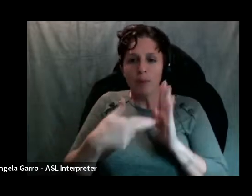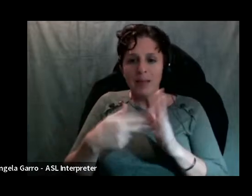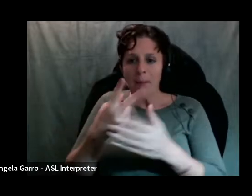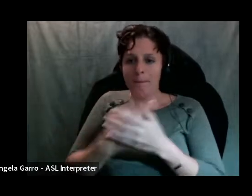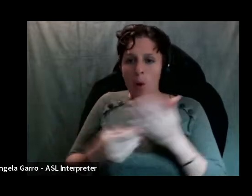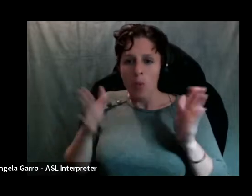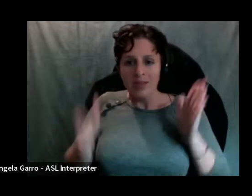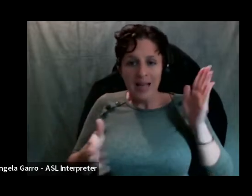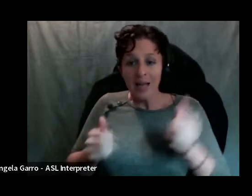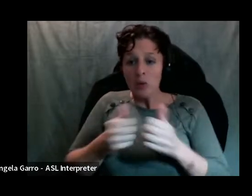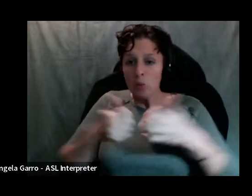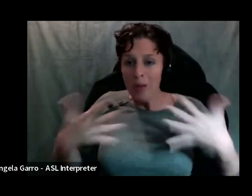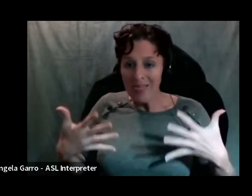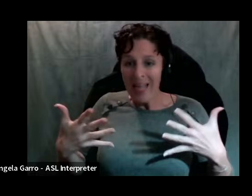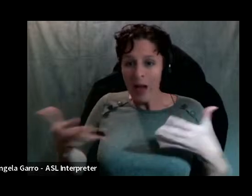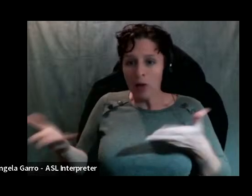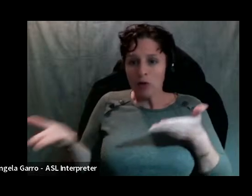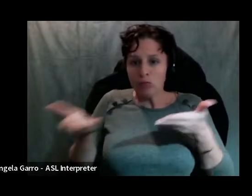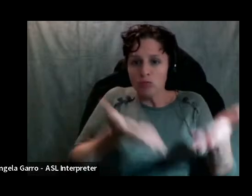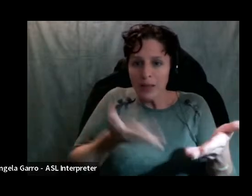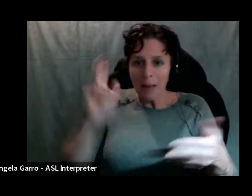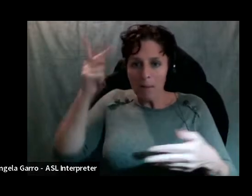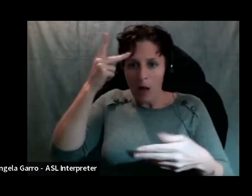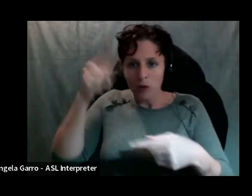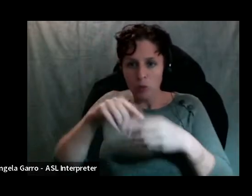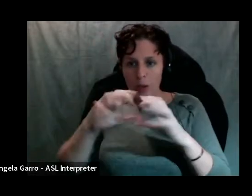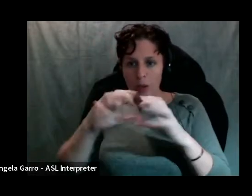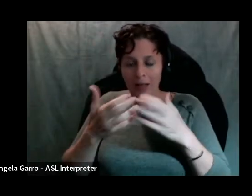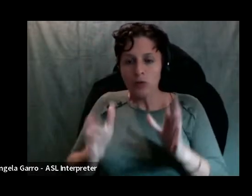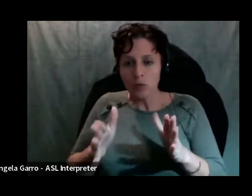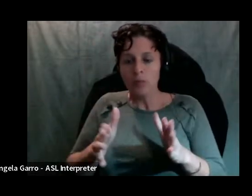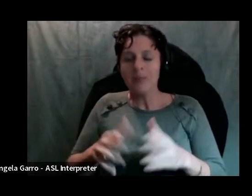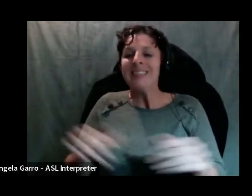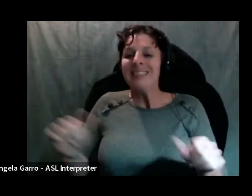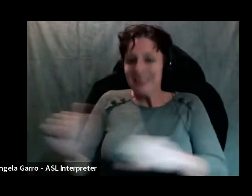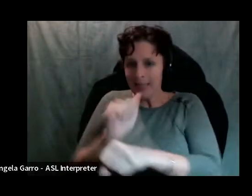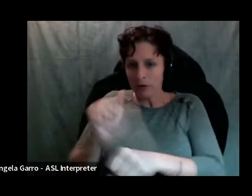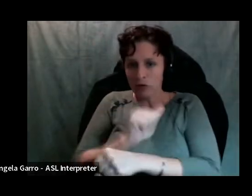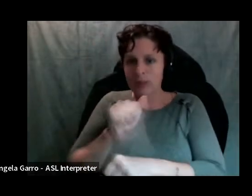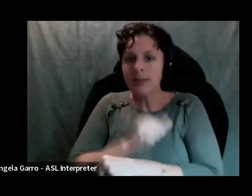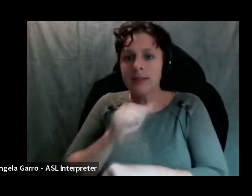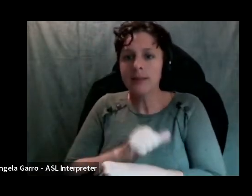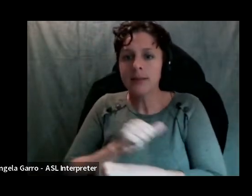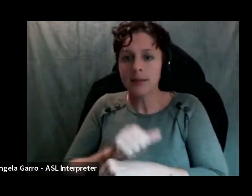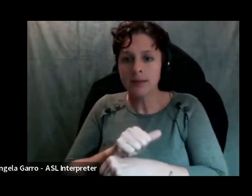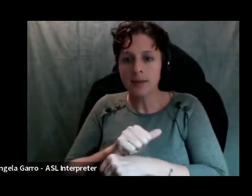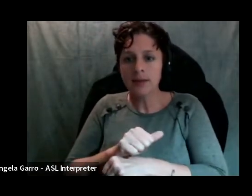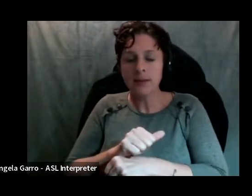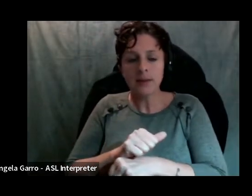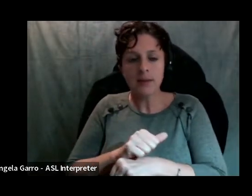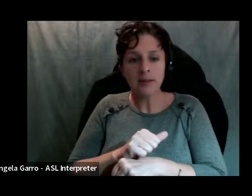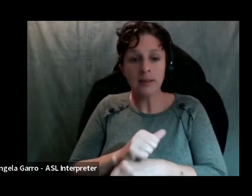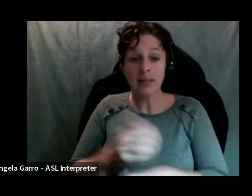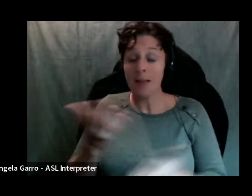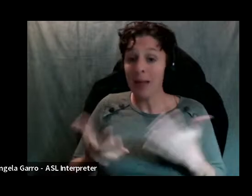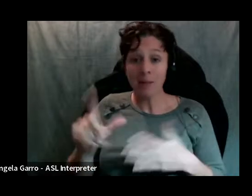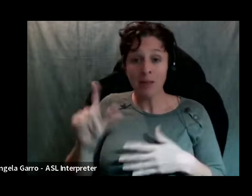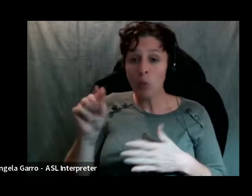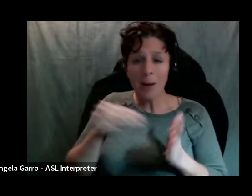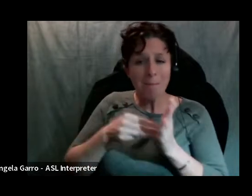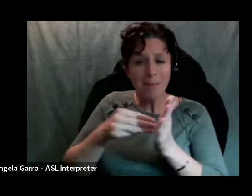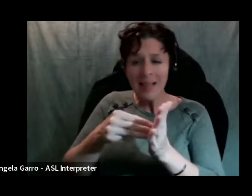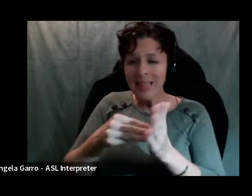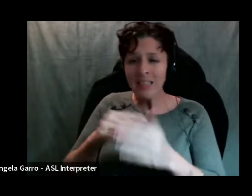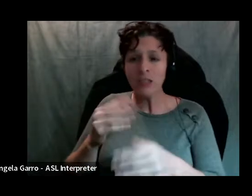politics into the classroom, it is dangerous. And again, there are maybe 20 million Jews in the